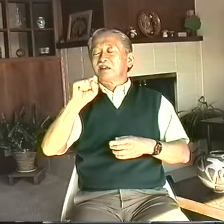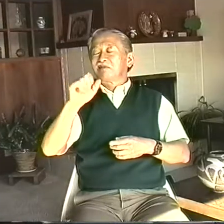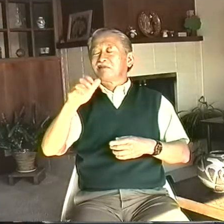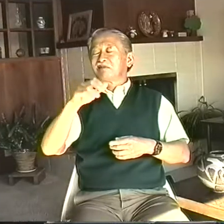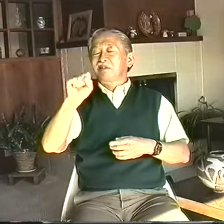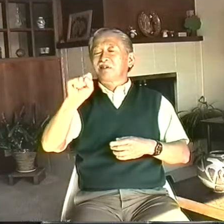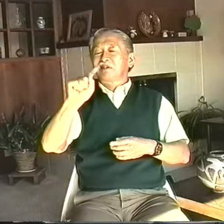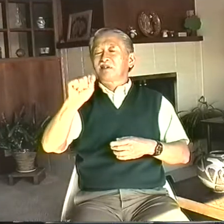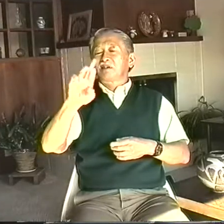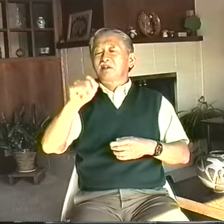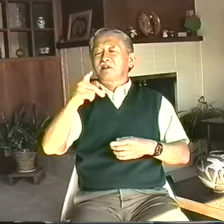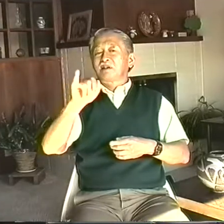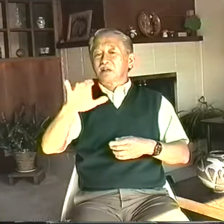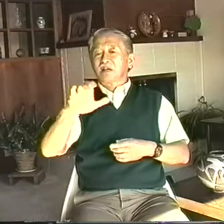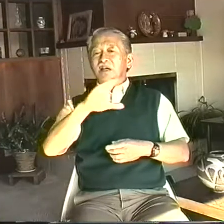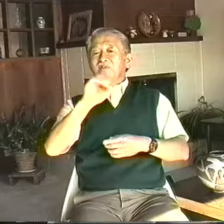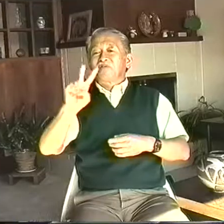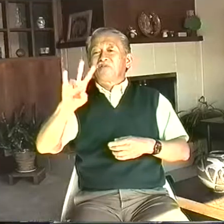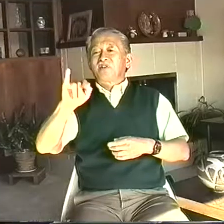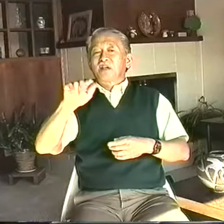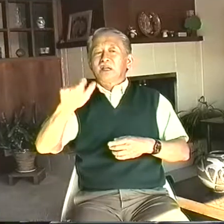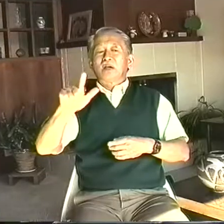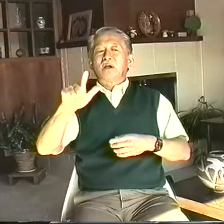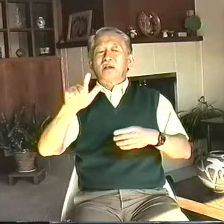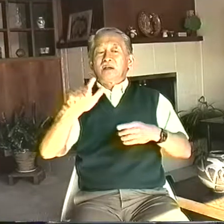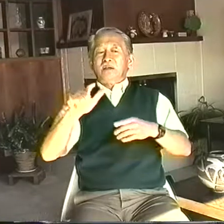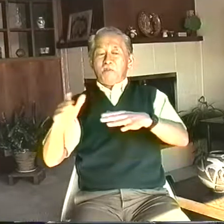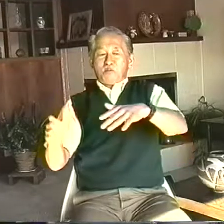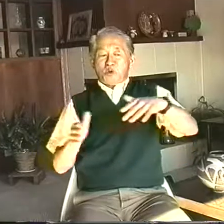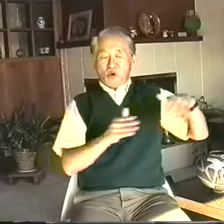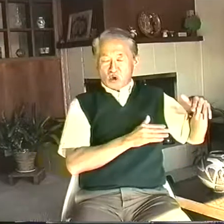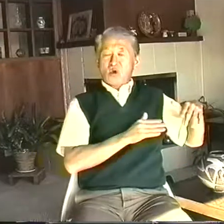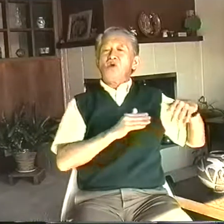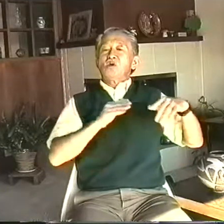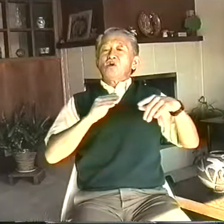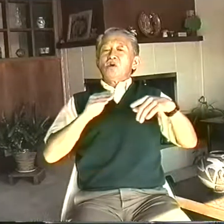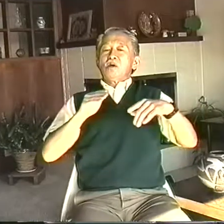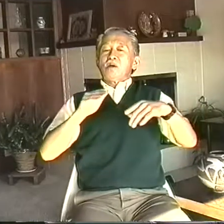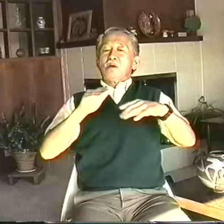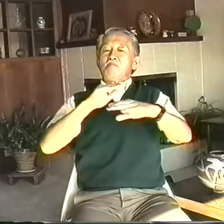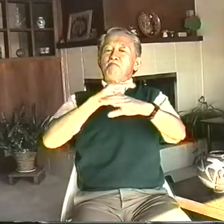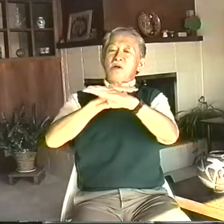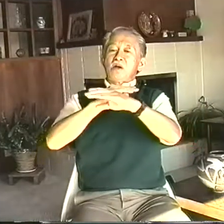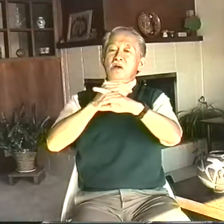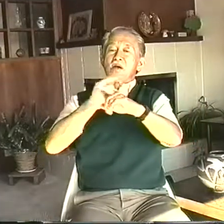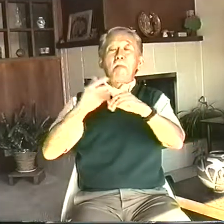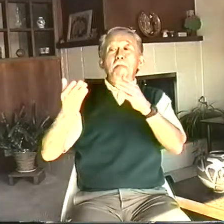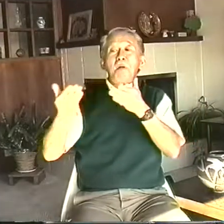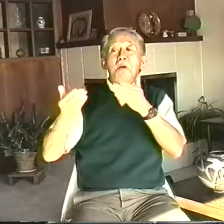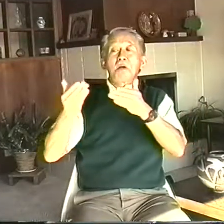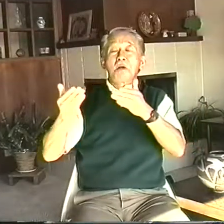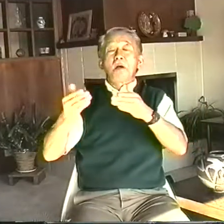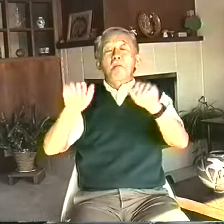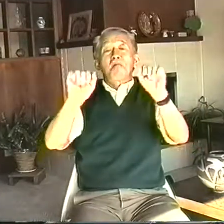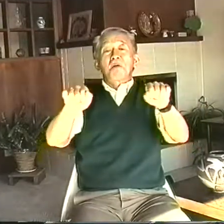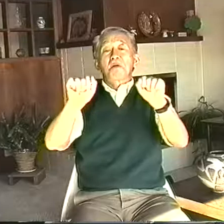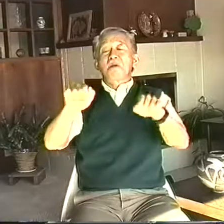The government, the U.S. government, felt that the West Coast was a strategic and vital area. They wanted to move the